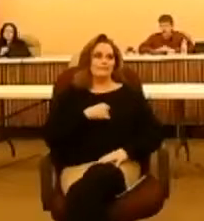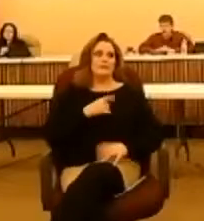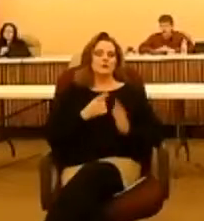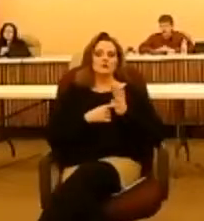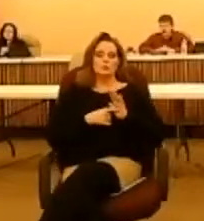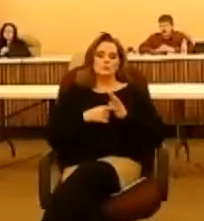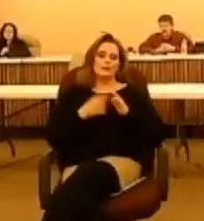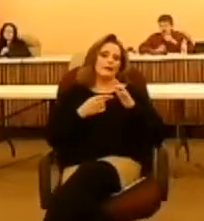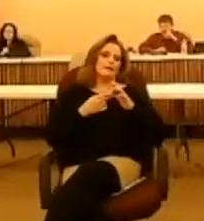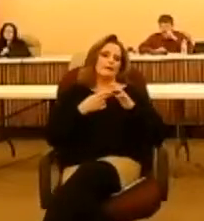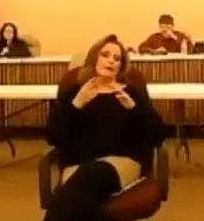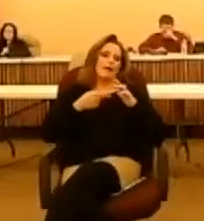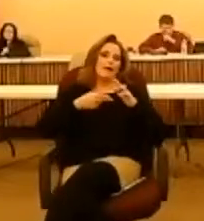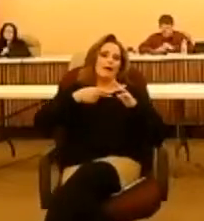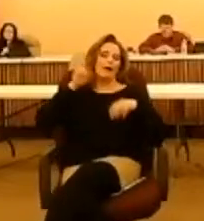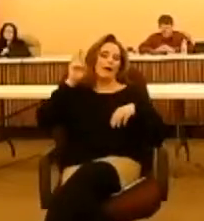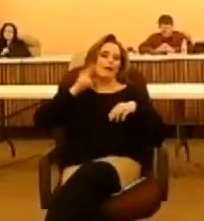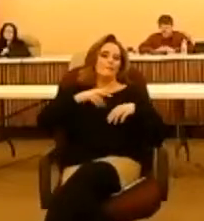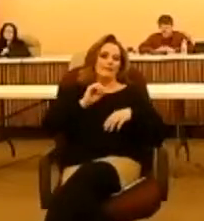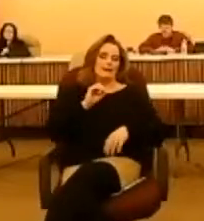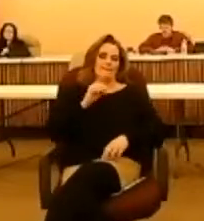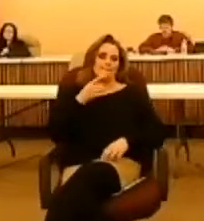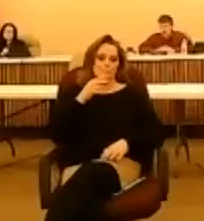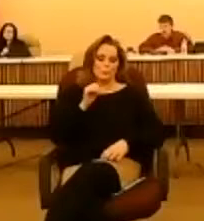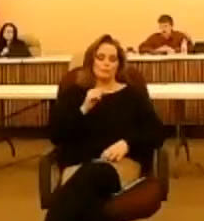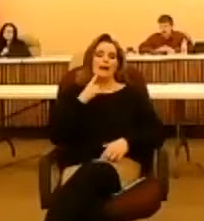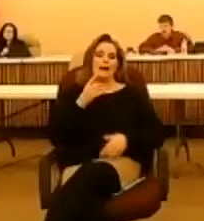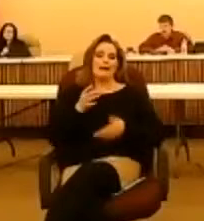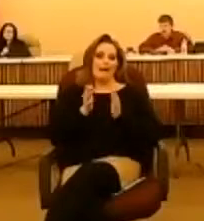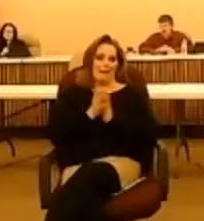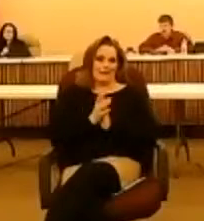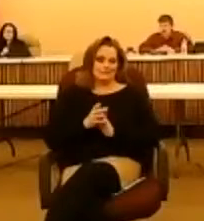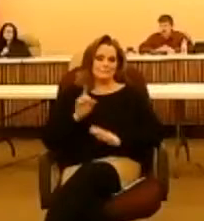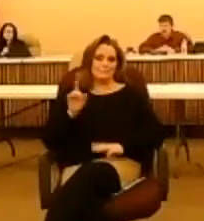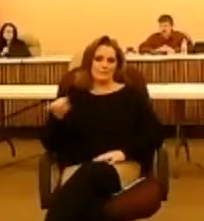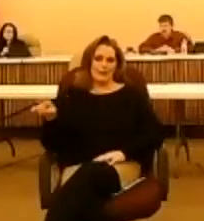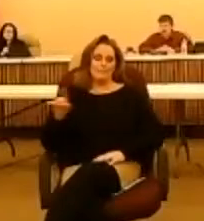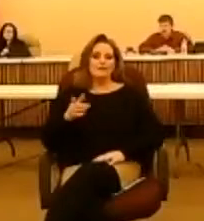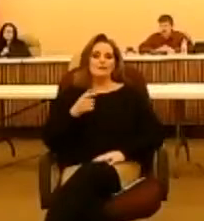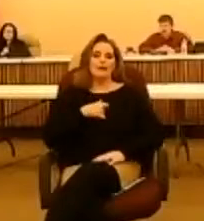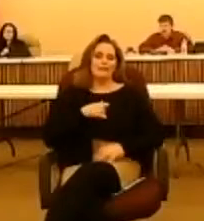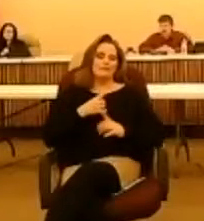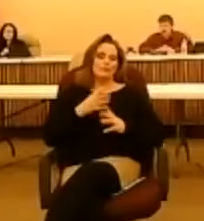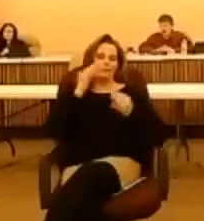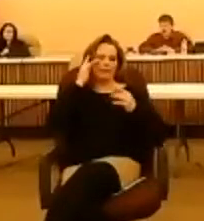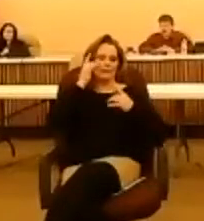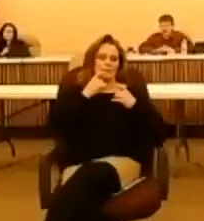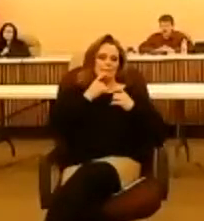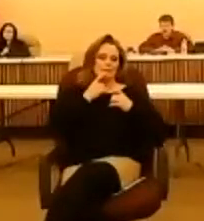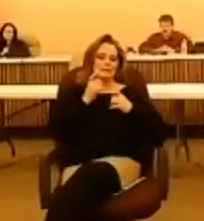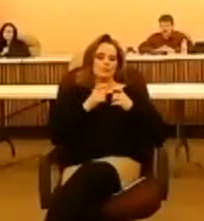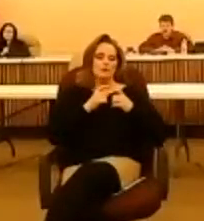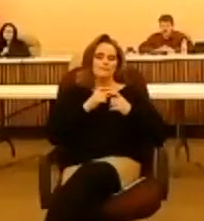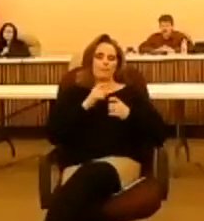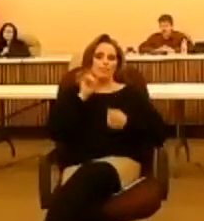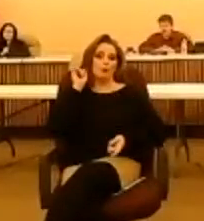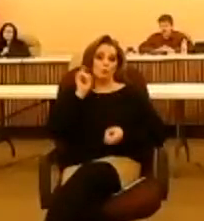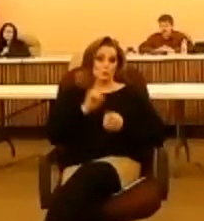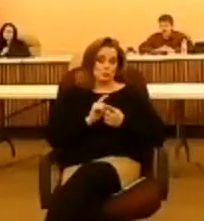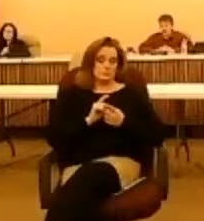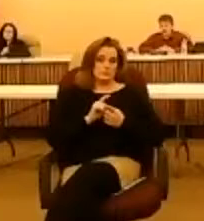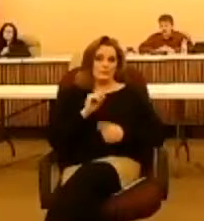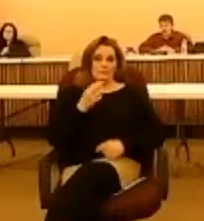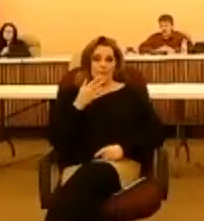Road. I approached Frank Imburgia about whether he would consider modifying the height of that berm and